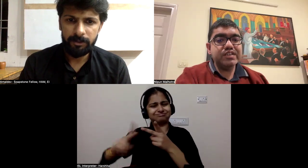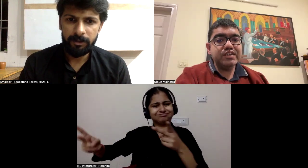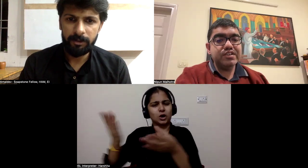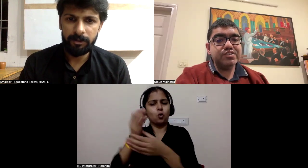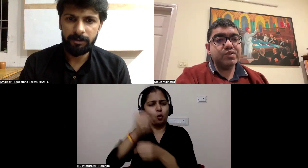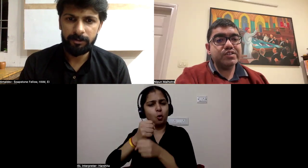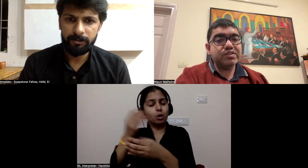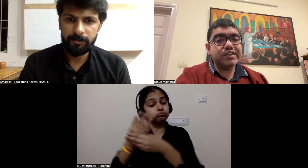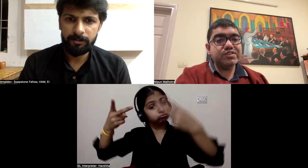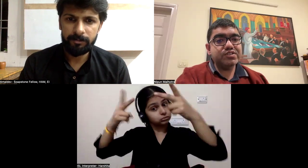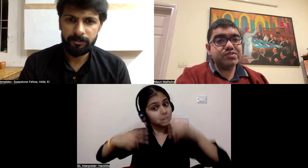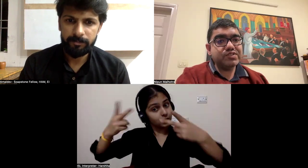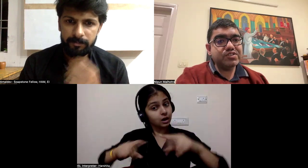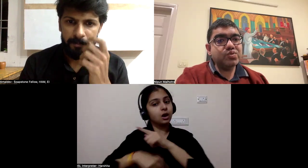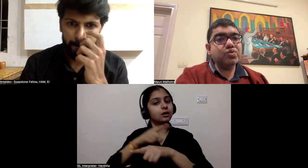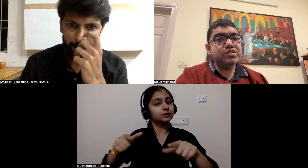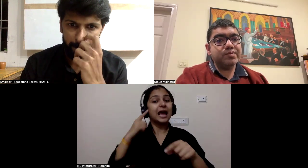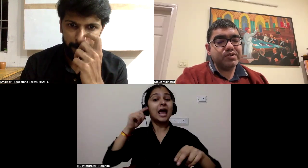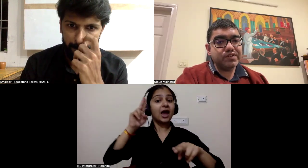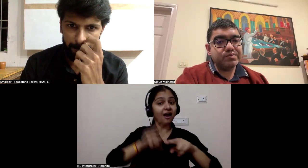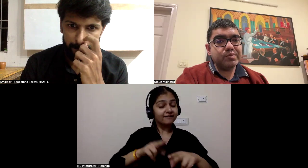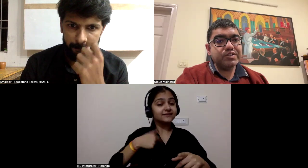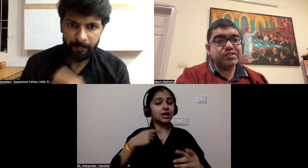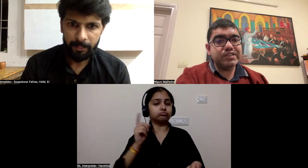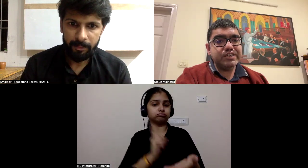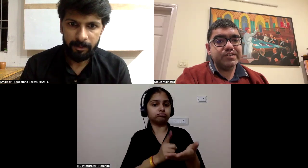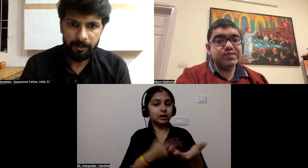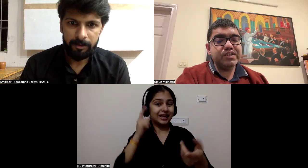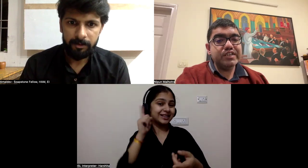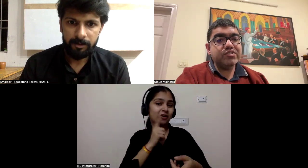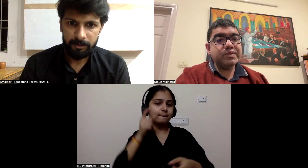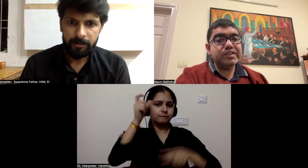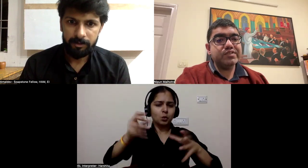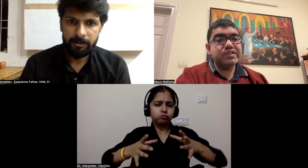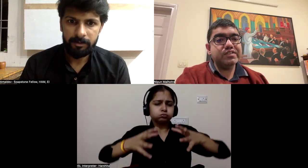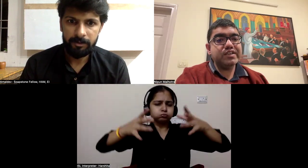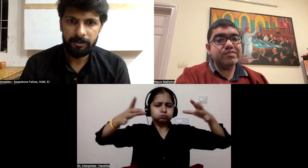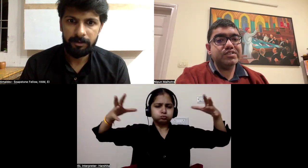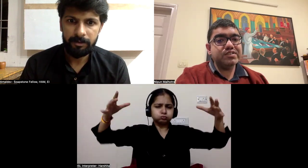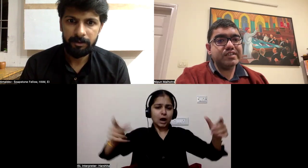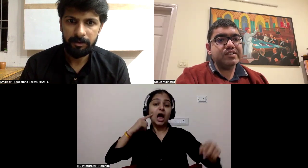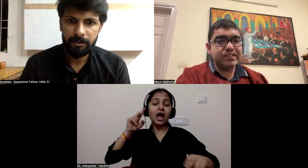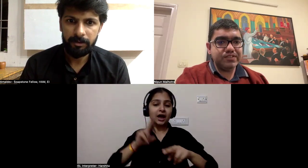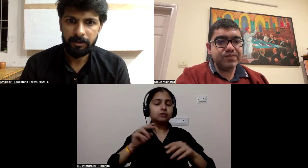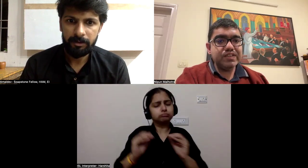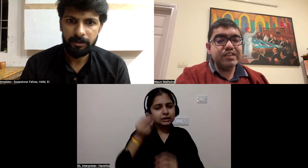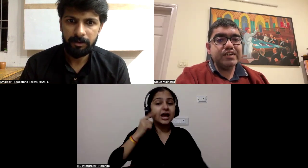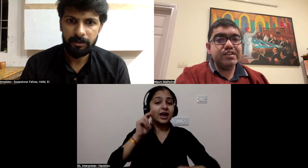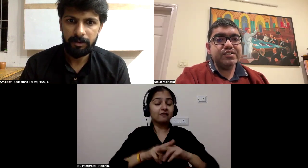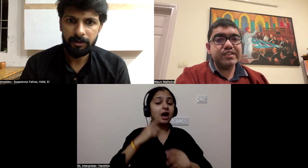etc. So I thought that with this huge number of deaf population in India, it would be great if Indian Sign Language is